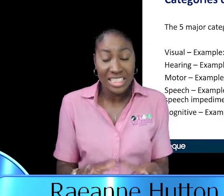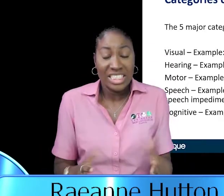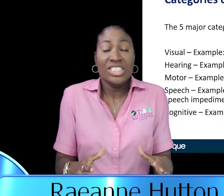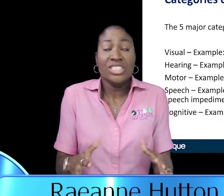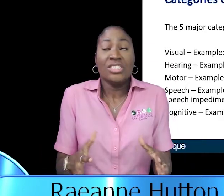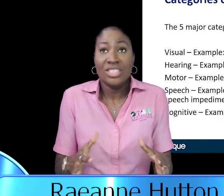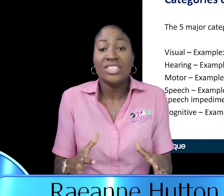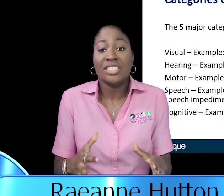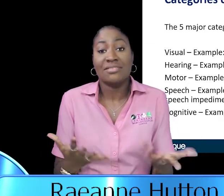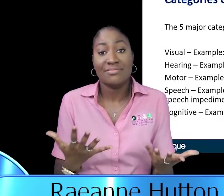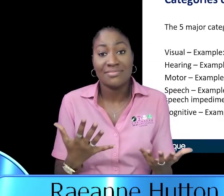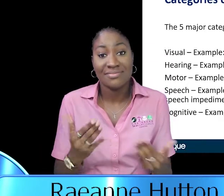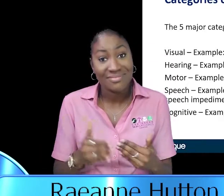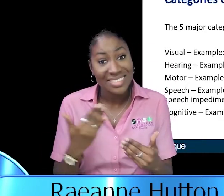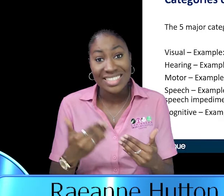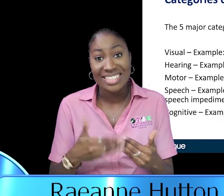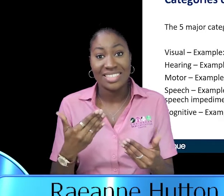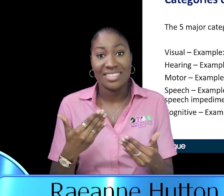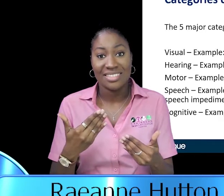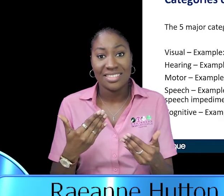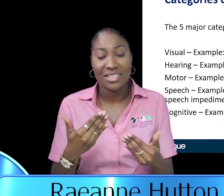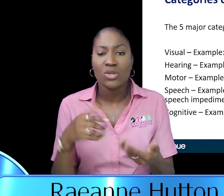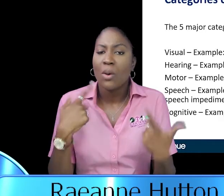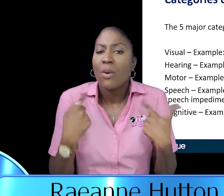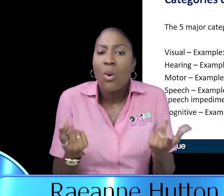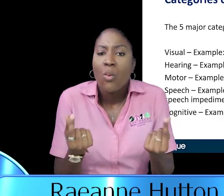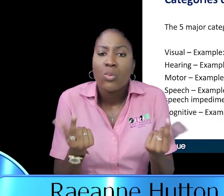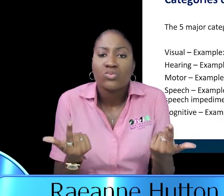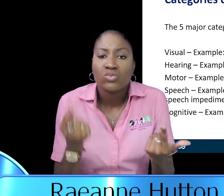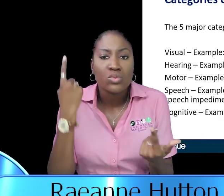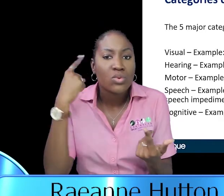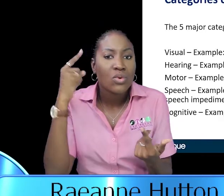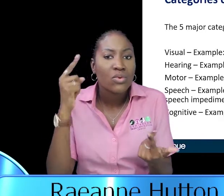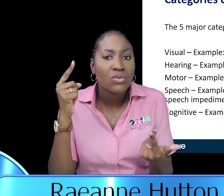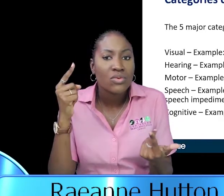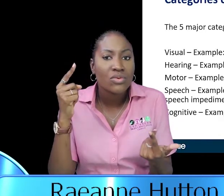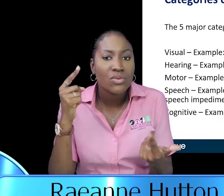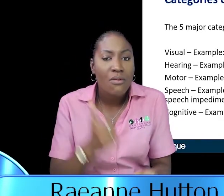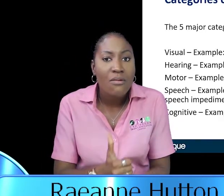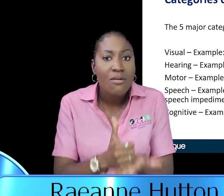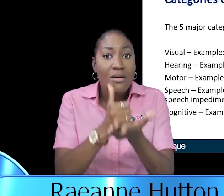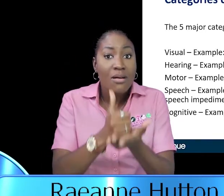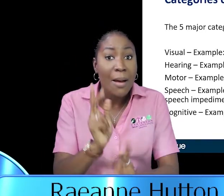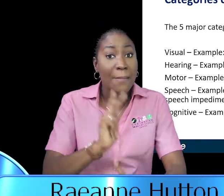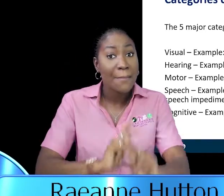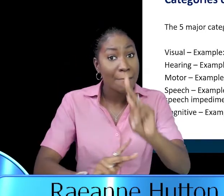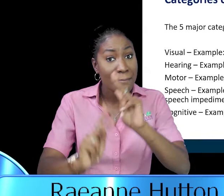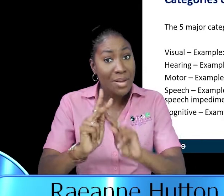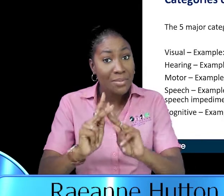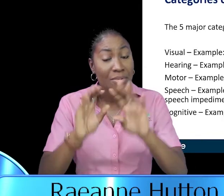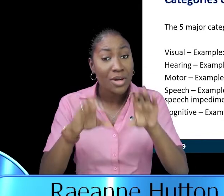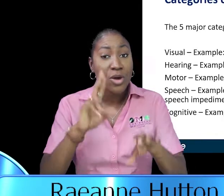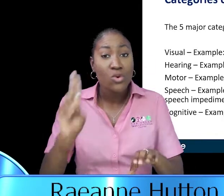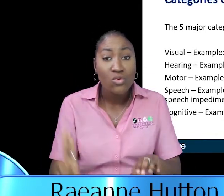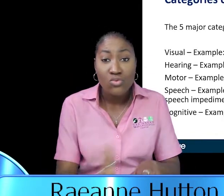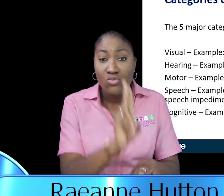very damaging to them. And so there are things we can do to maximize how many people